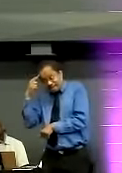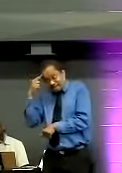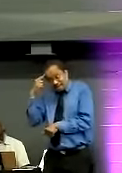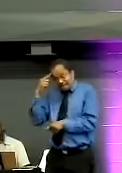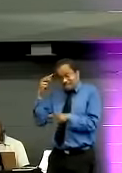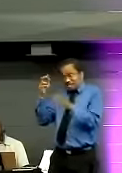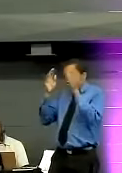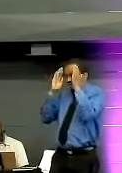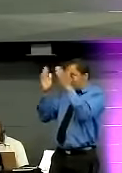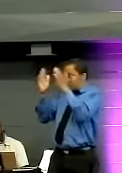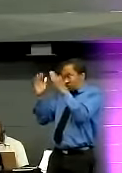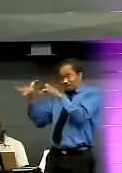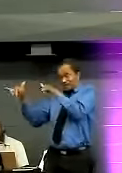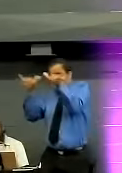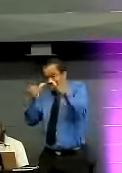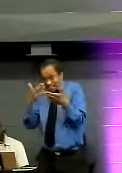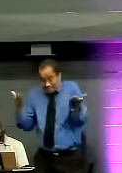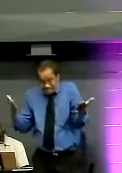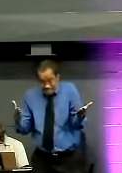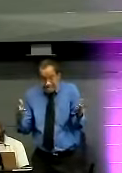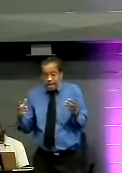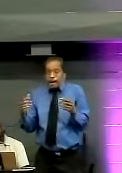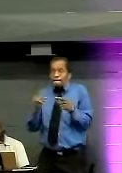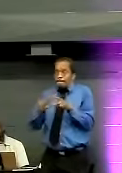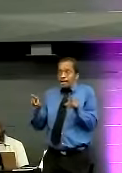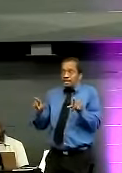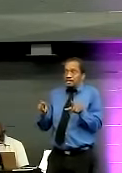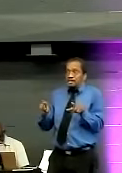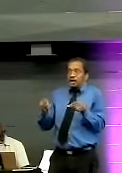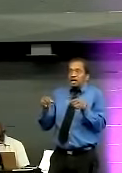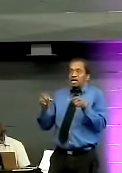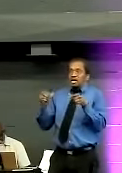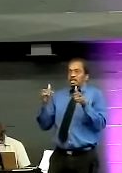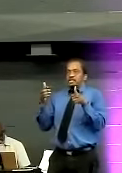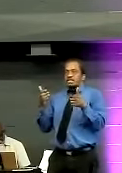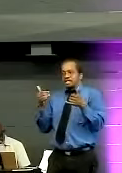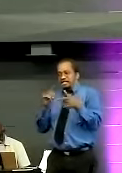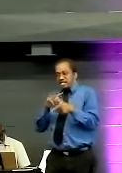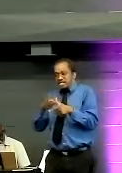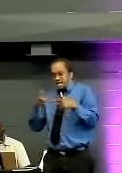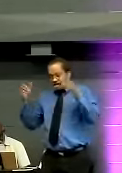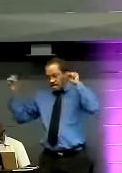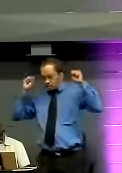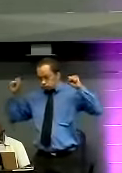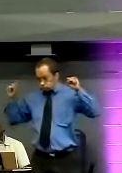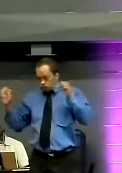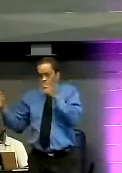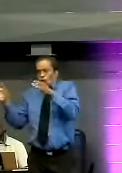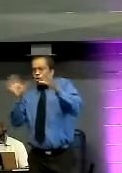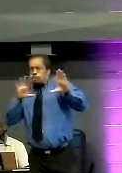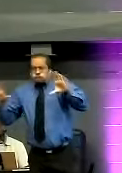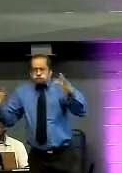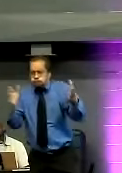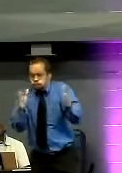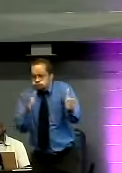fixed on the same thing. And when they get to that place, hold on, here comes the sound of a mighty rushing wind. Here comes cloven